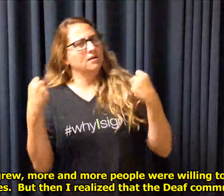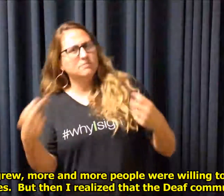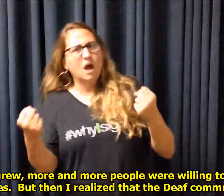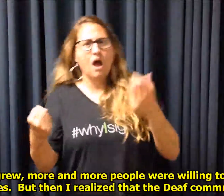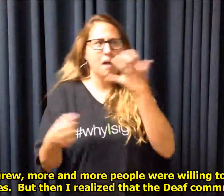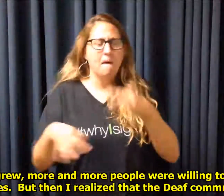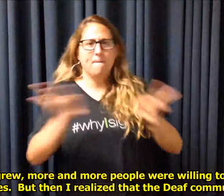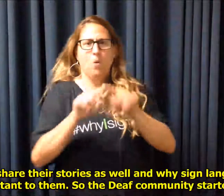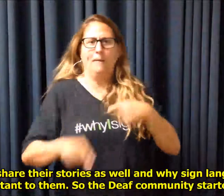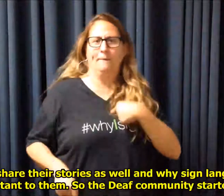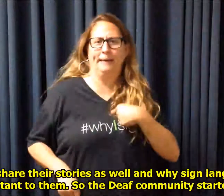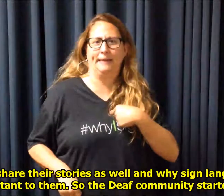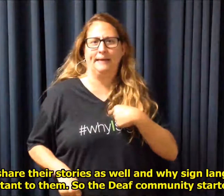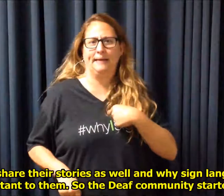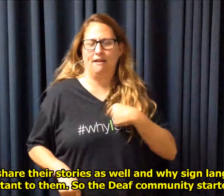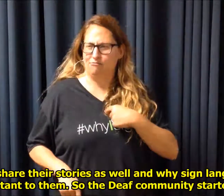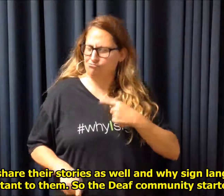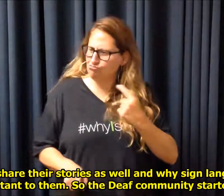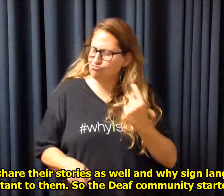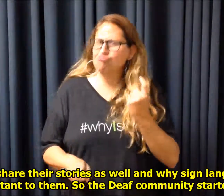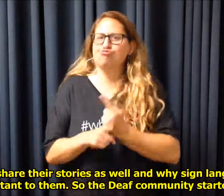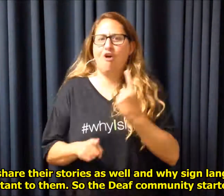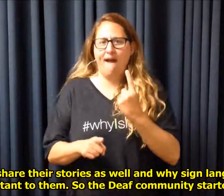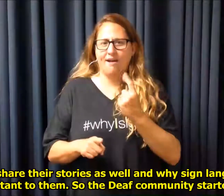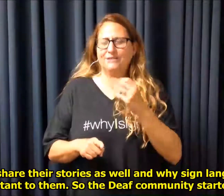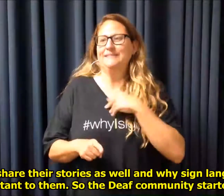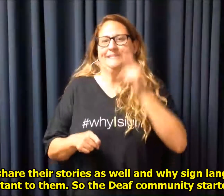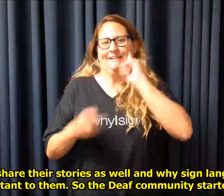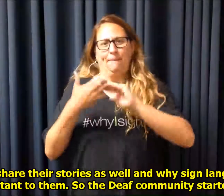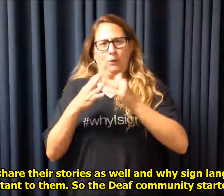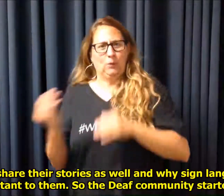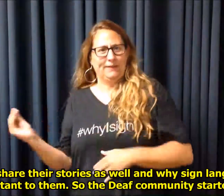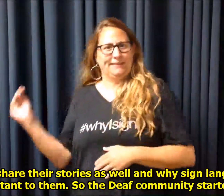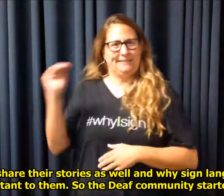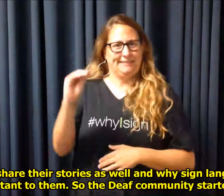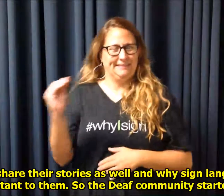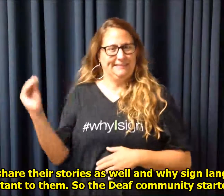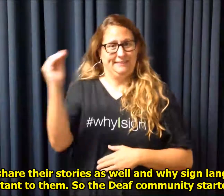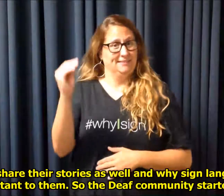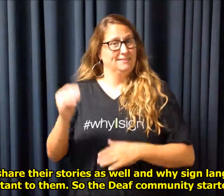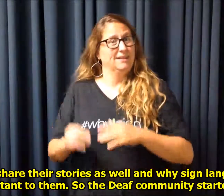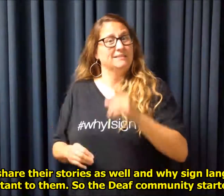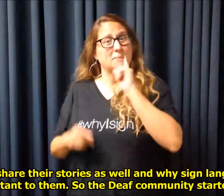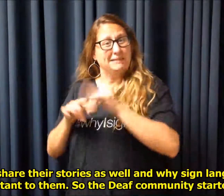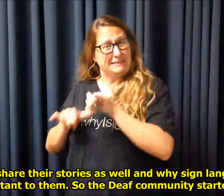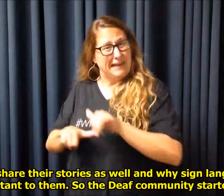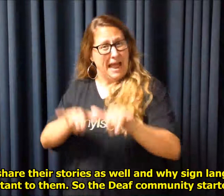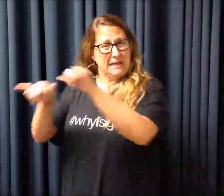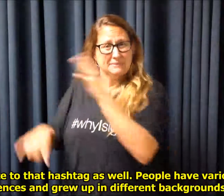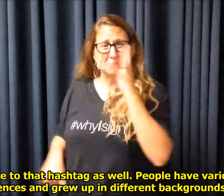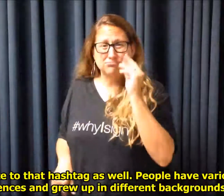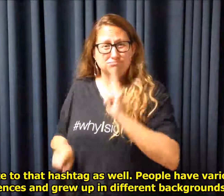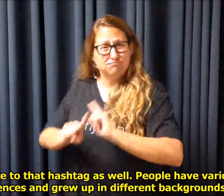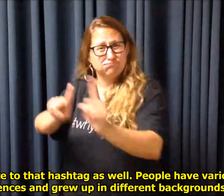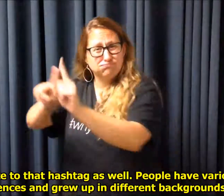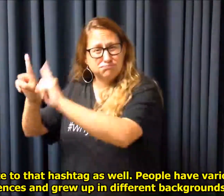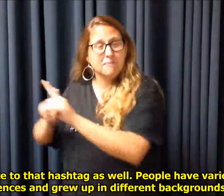deaf community wanted to share their stories as well and why sign language was important to them. So the deaf community started to contribute to that hashtag as